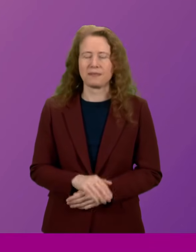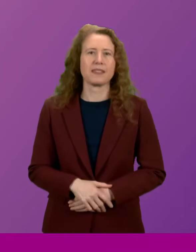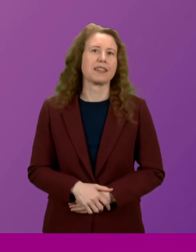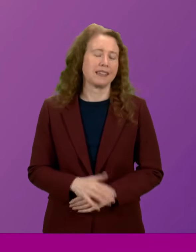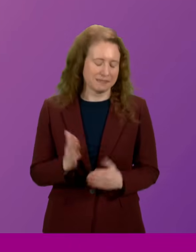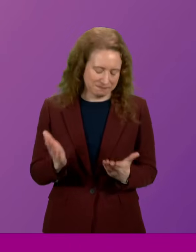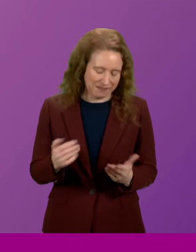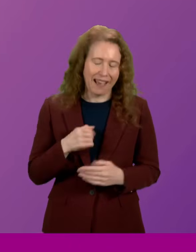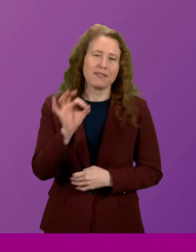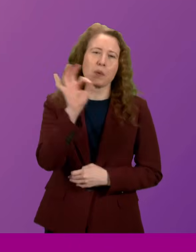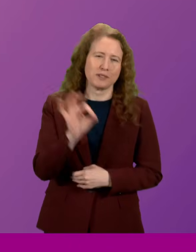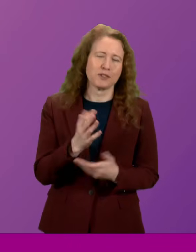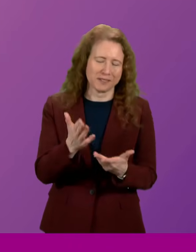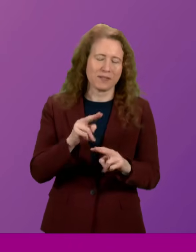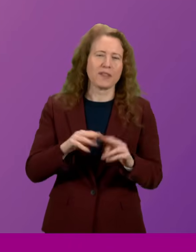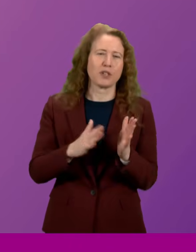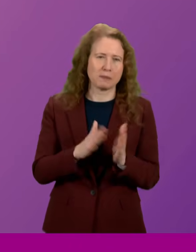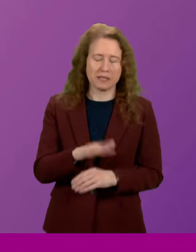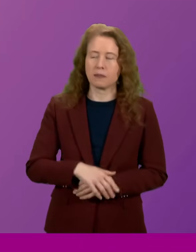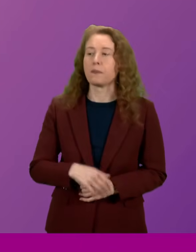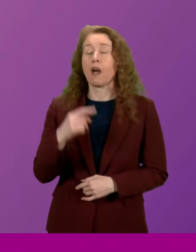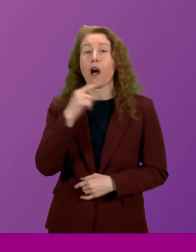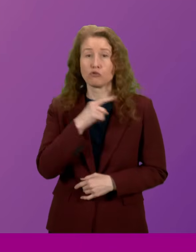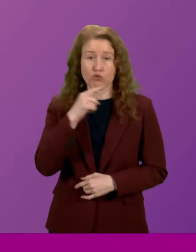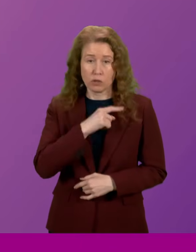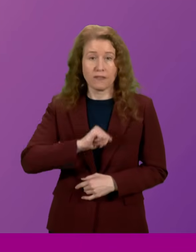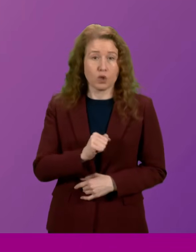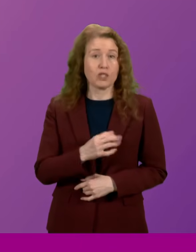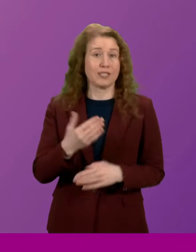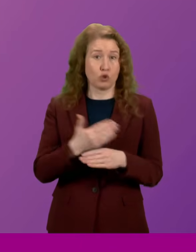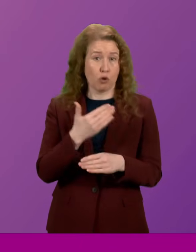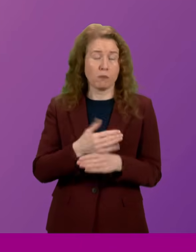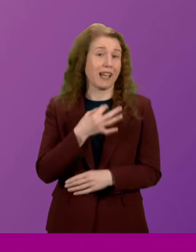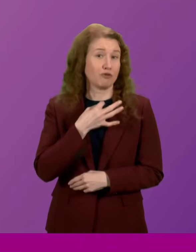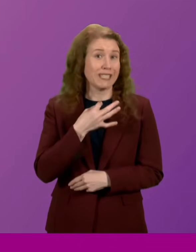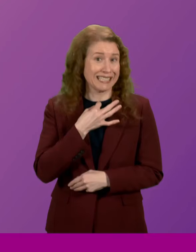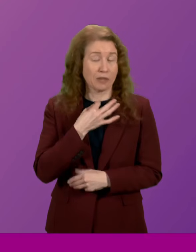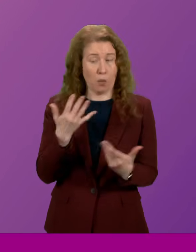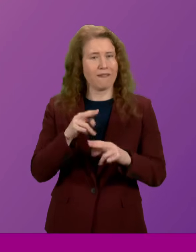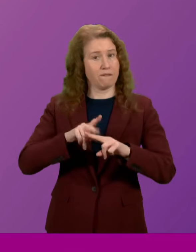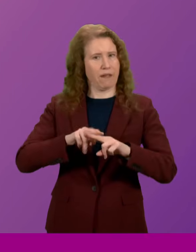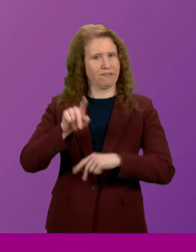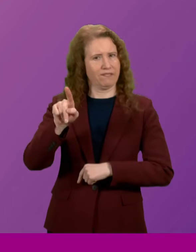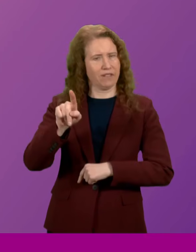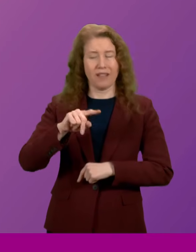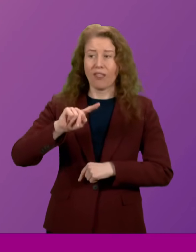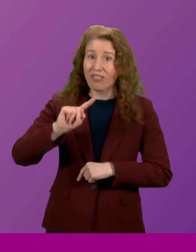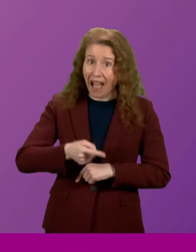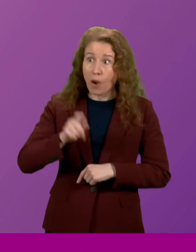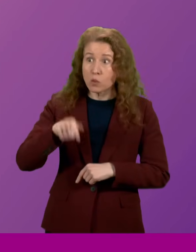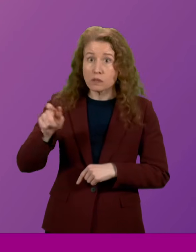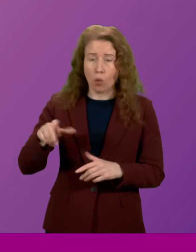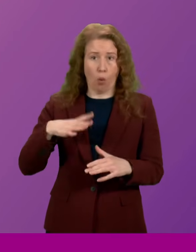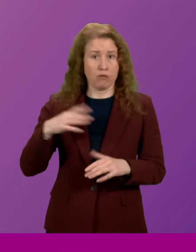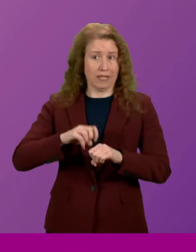turning to my questions to the First Minister, hundreds of Scottish jobs are at risk, this time in Fife. Thousands have already been